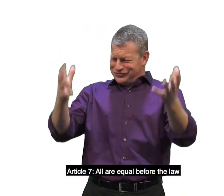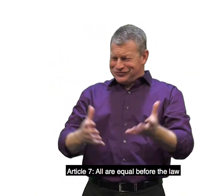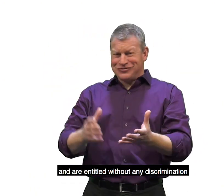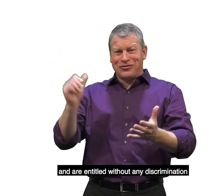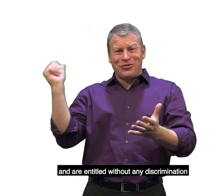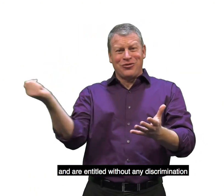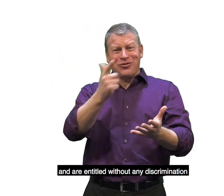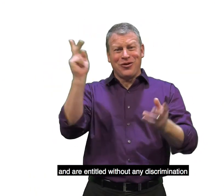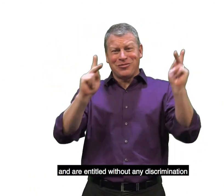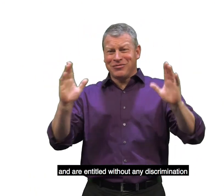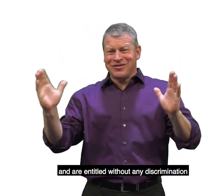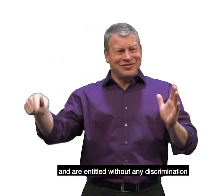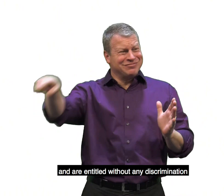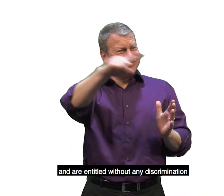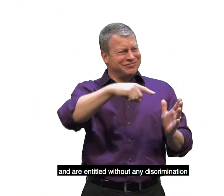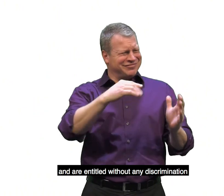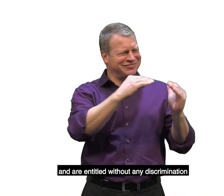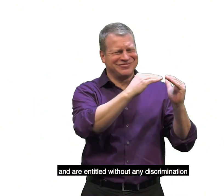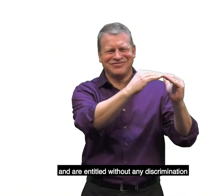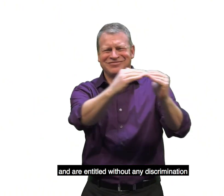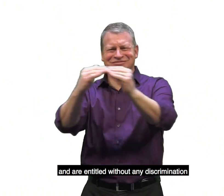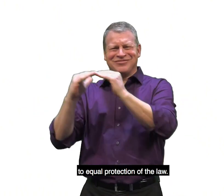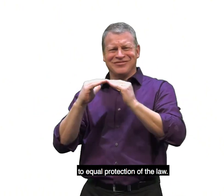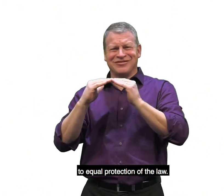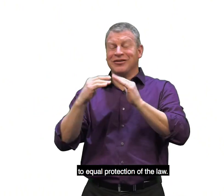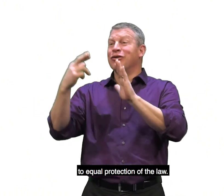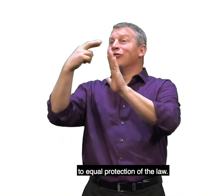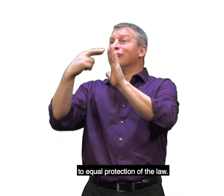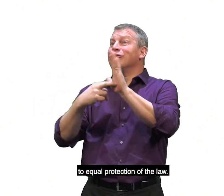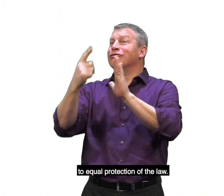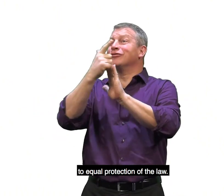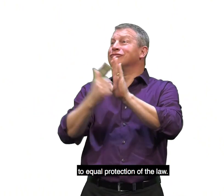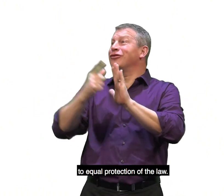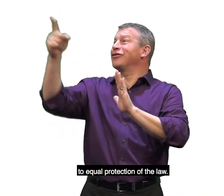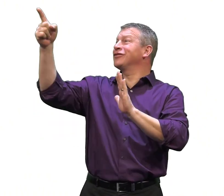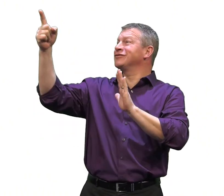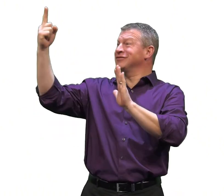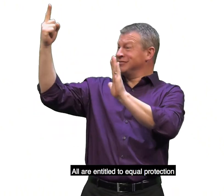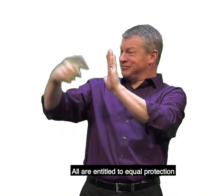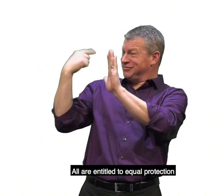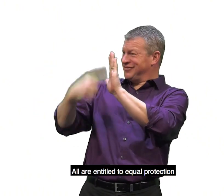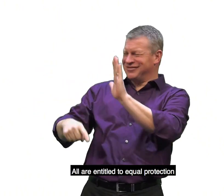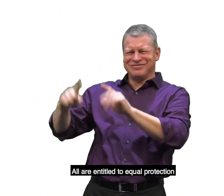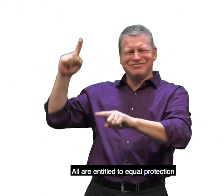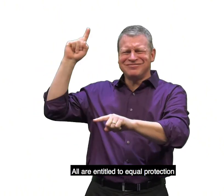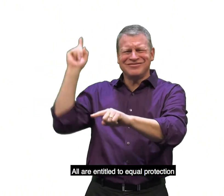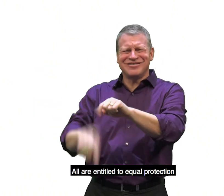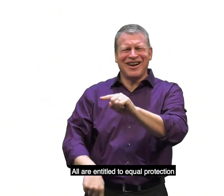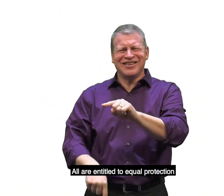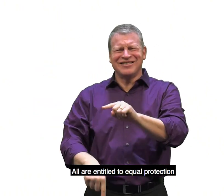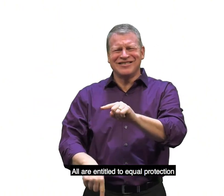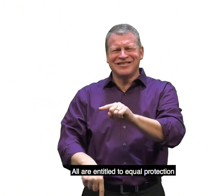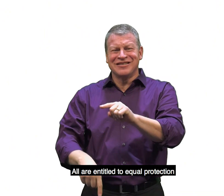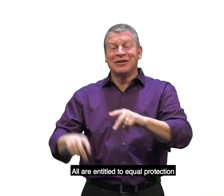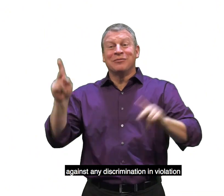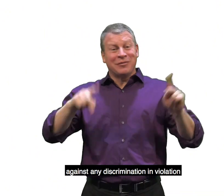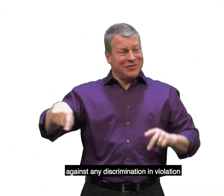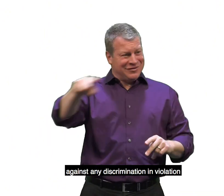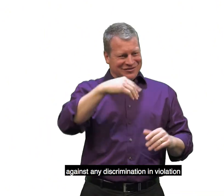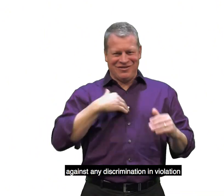law and are entitled without any discrimination to equal protection of the law. All are entitled to equal protection against